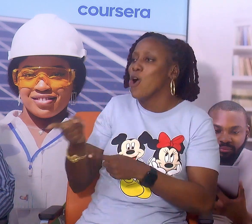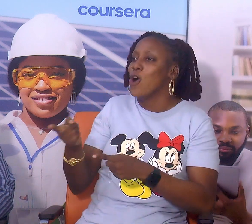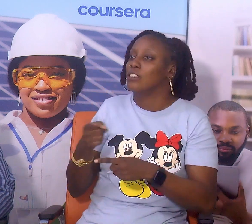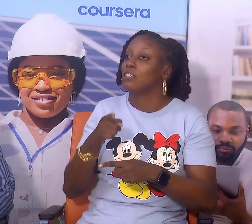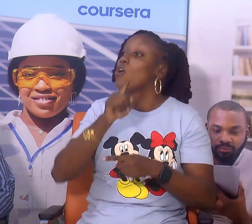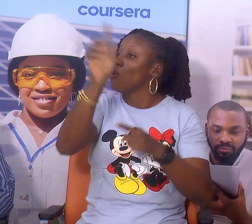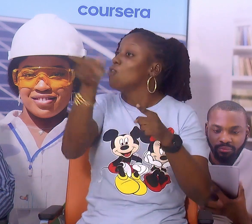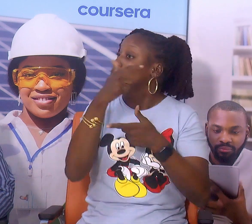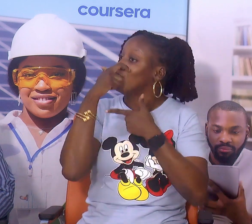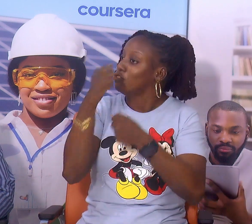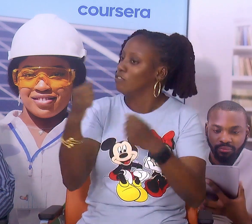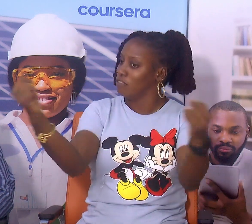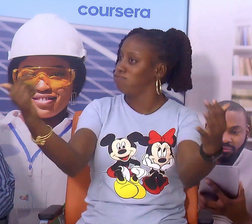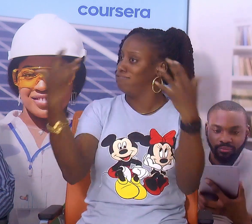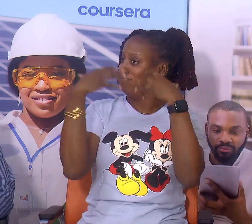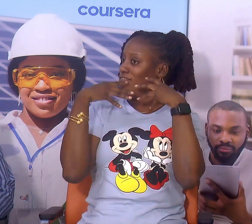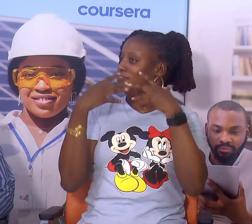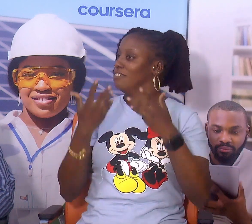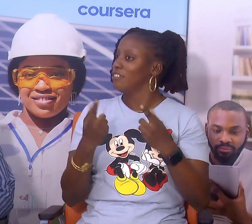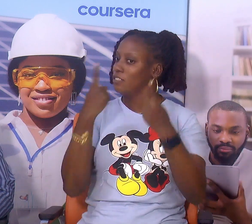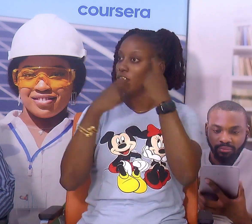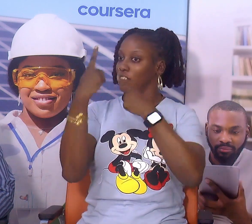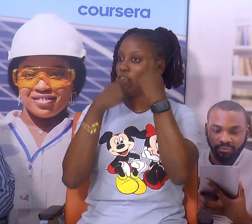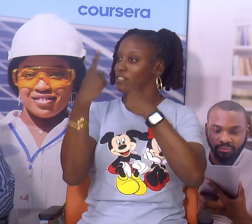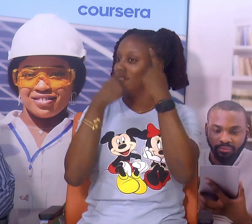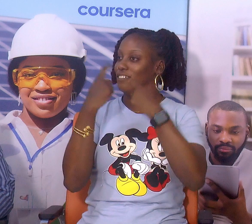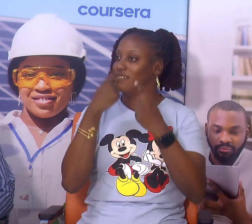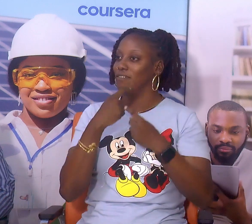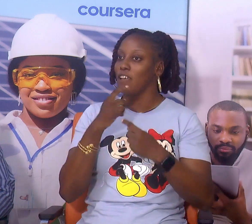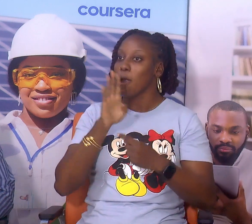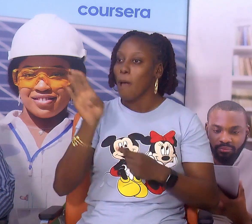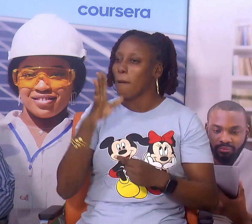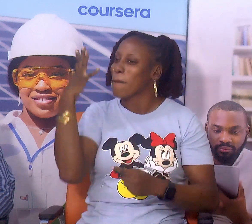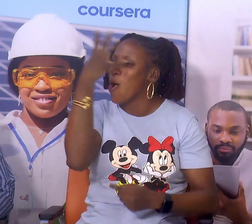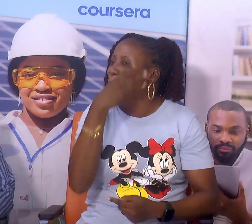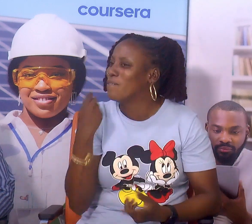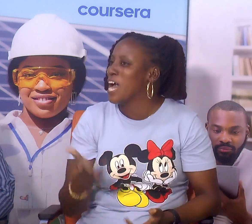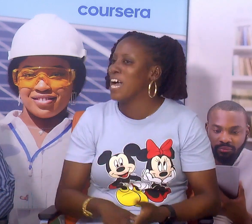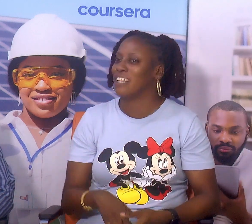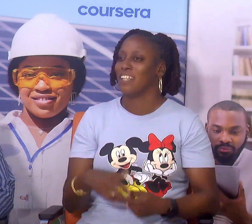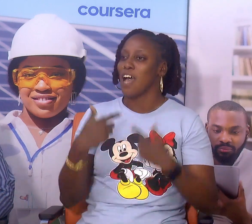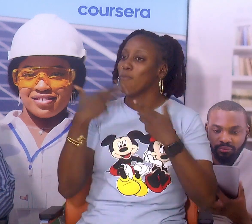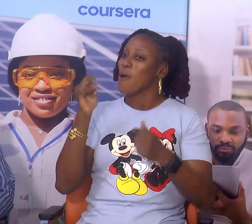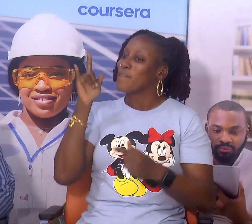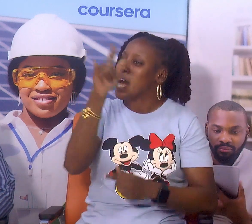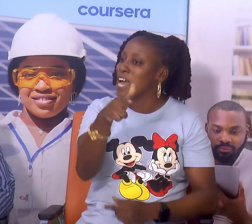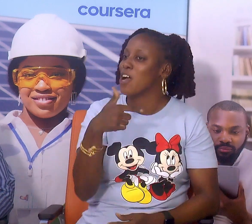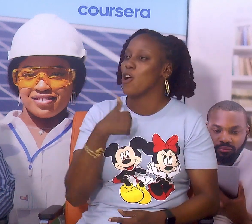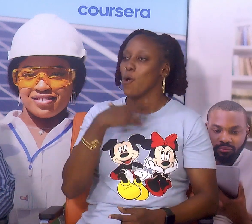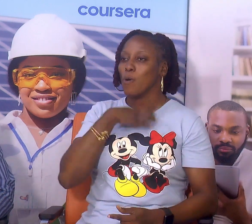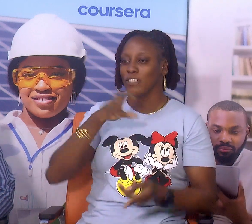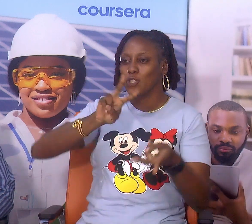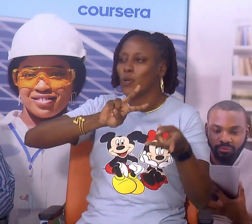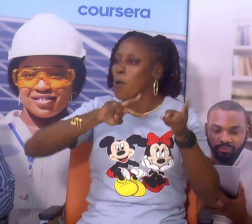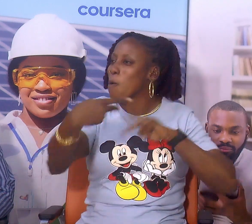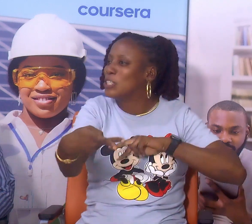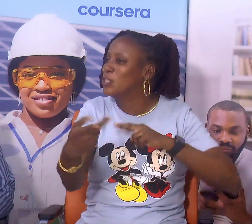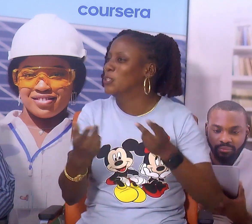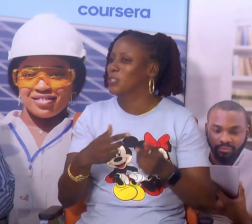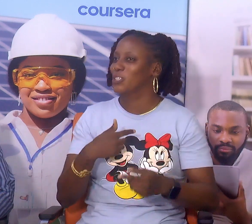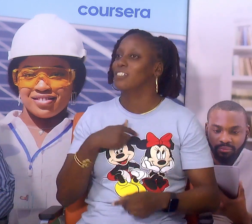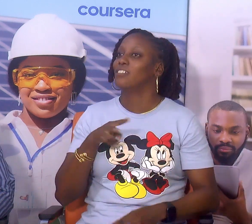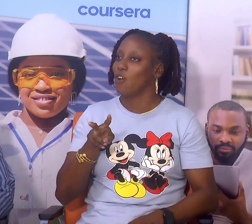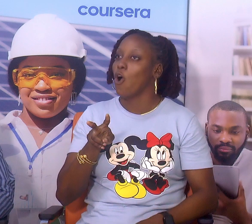introducing me. I said, this is my friend from Barbados. And then people were just like asking me all sorts of questions. I said, Barbados is beautiful,